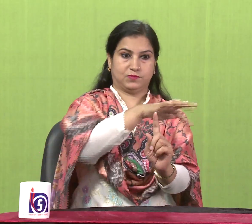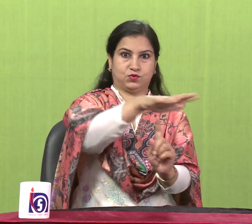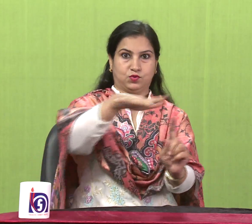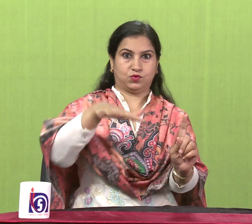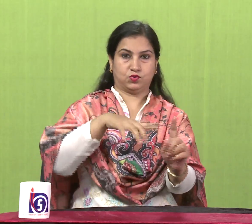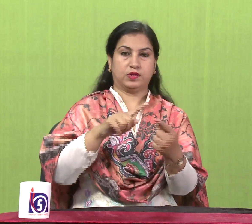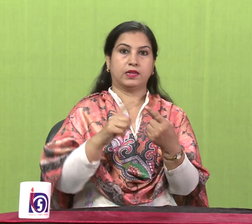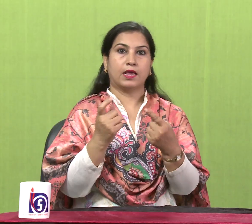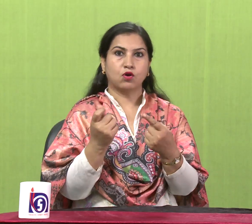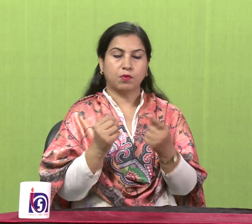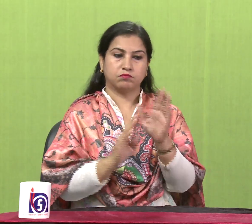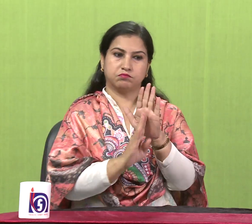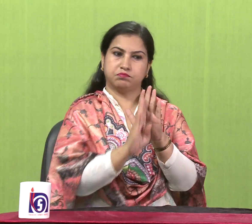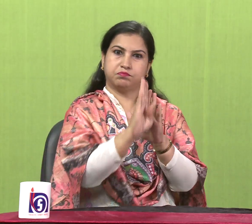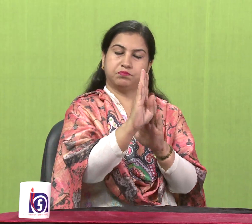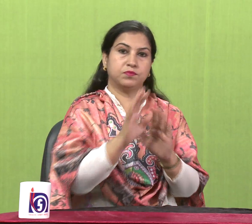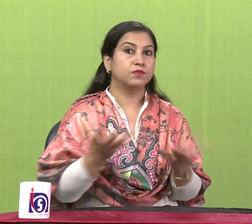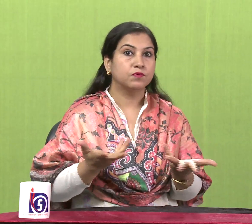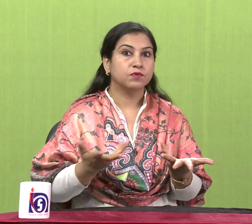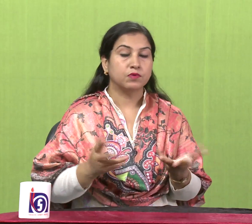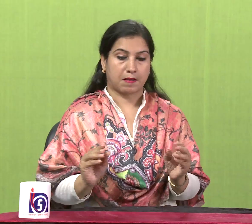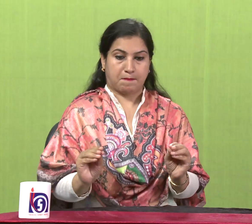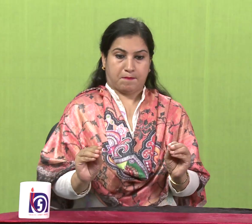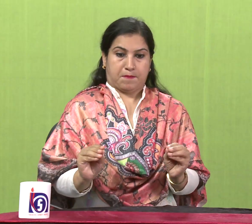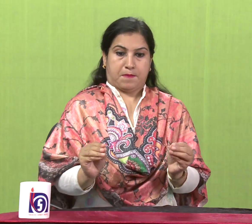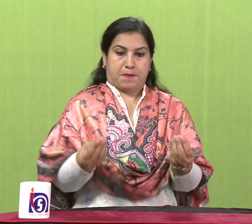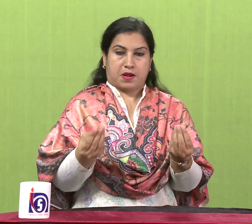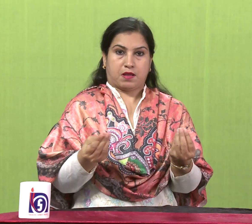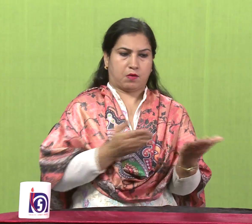socio-economic development is improvement in many ways.